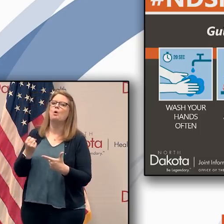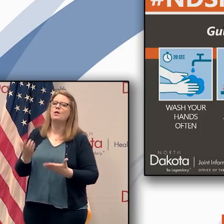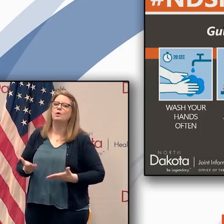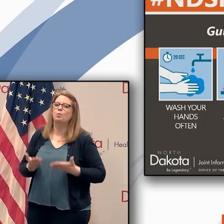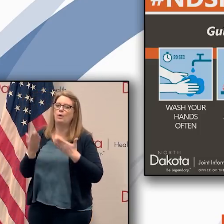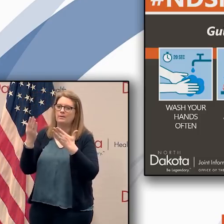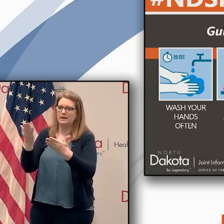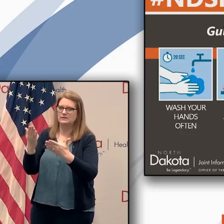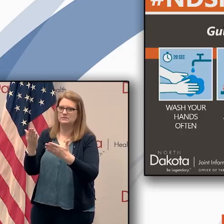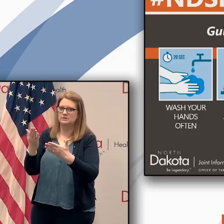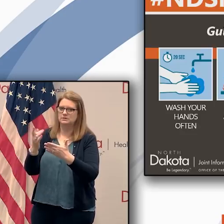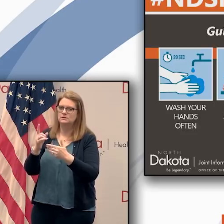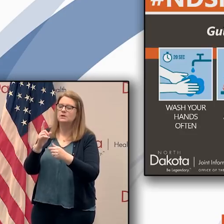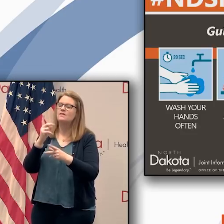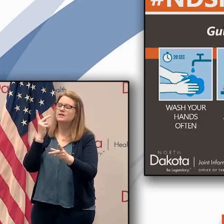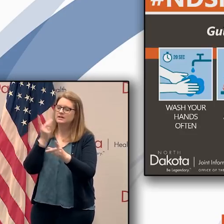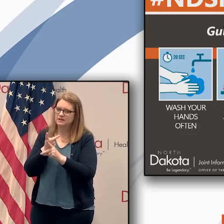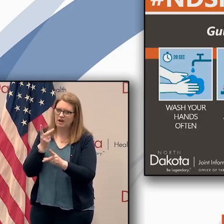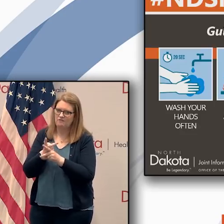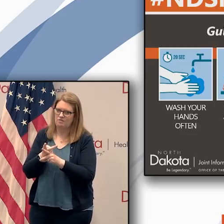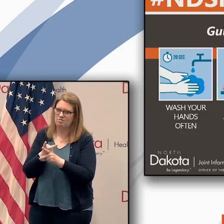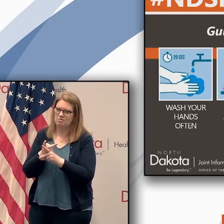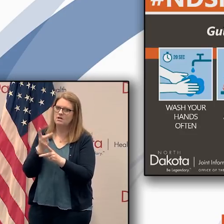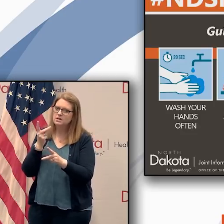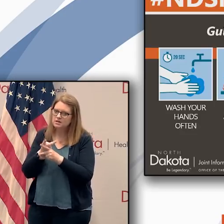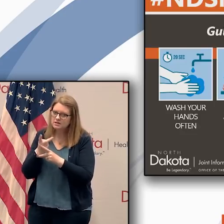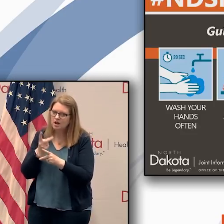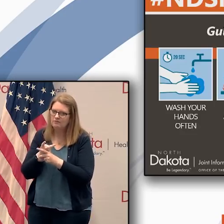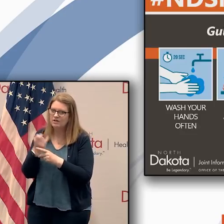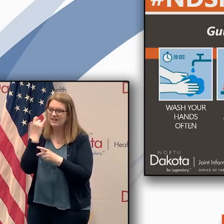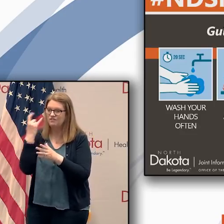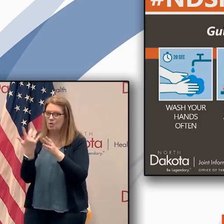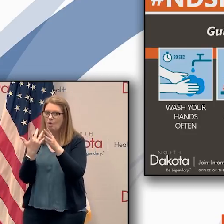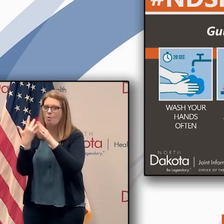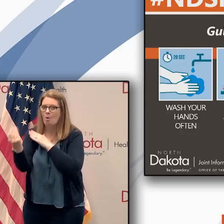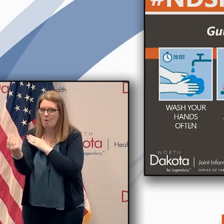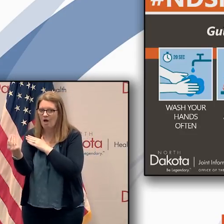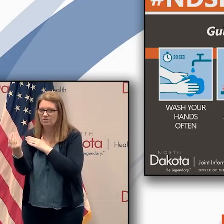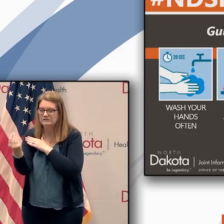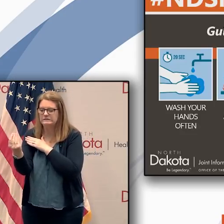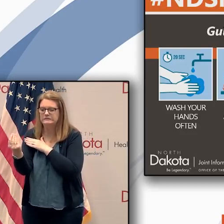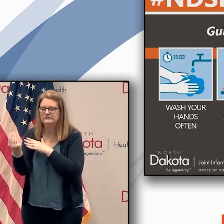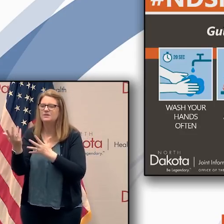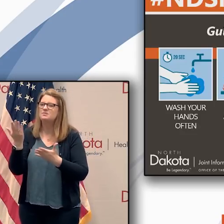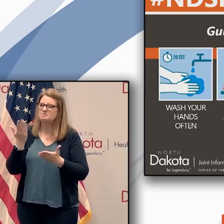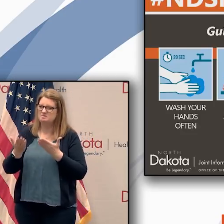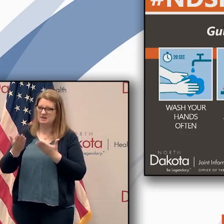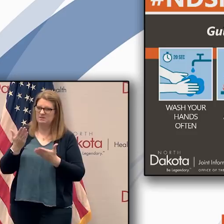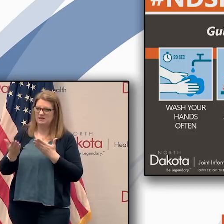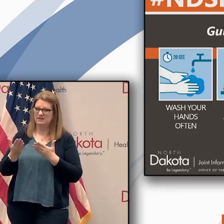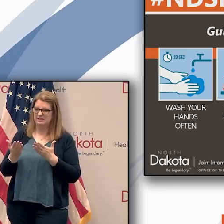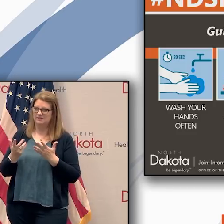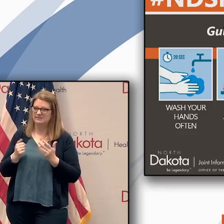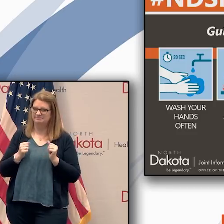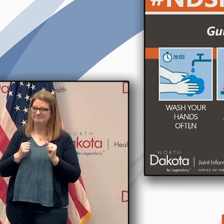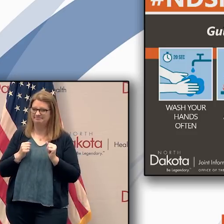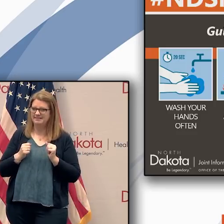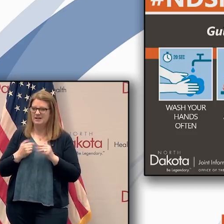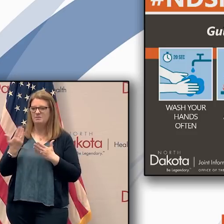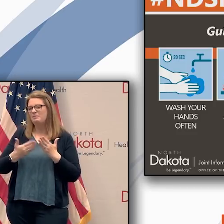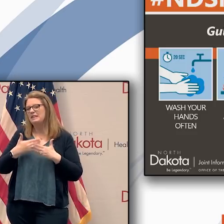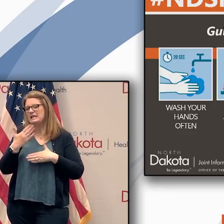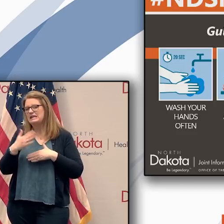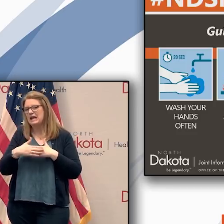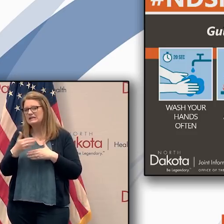be very choosy about where you start engaging publicly again, and even to the point we think it'd be smart to spend at least the